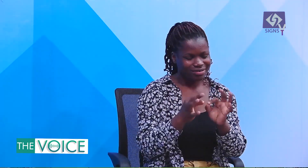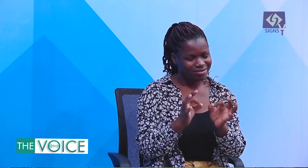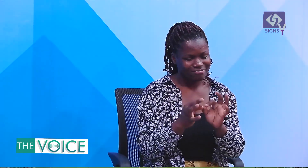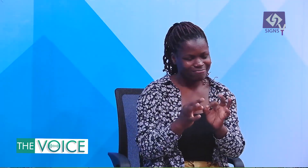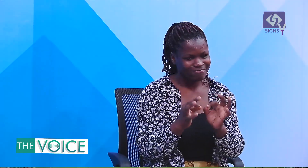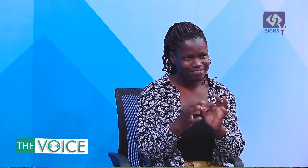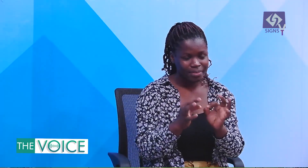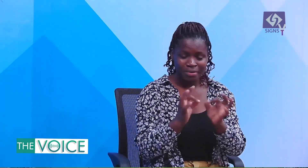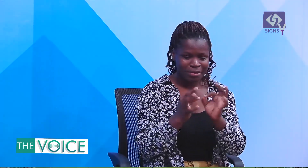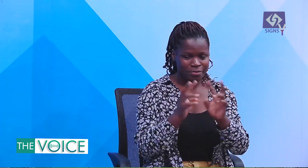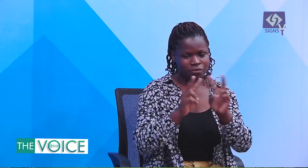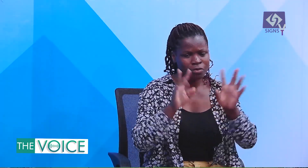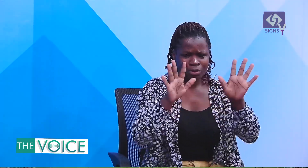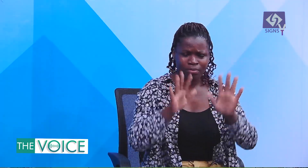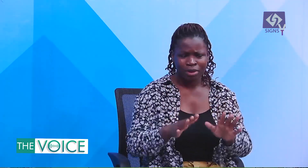it. But it's not like